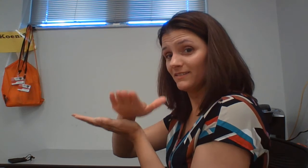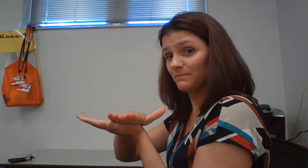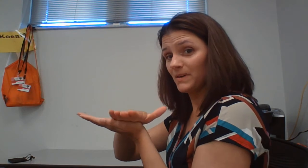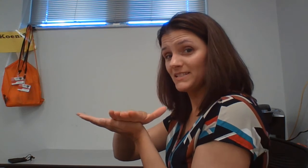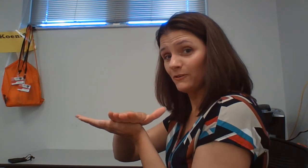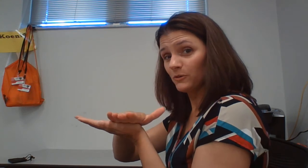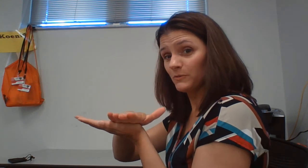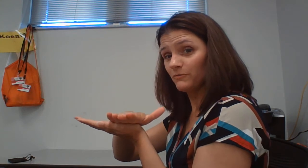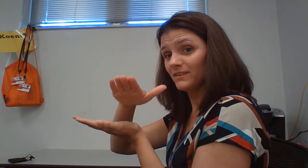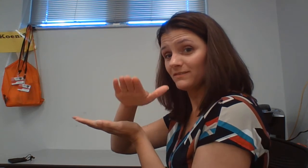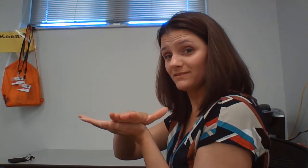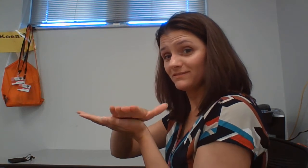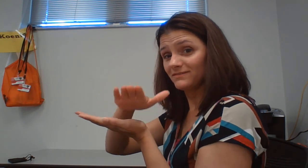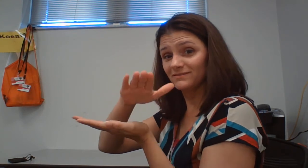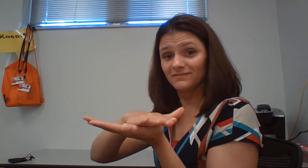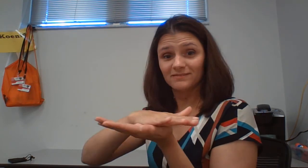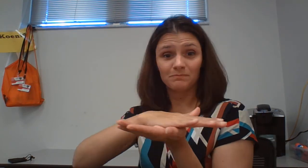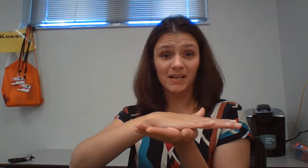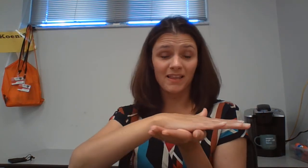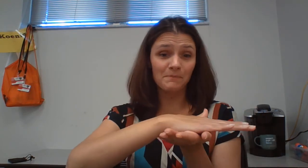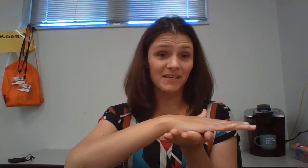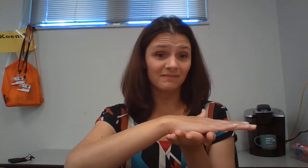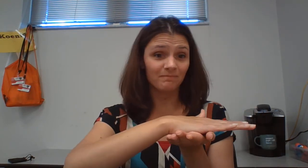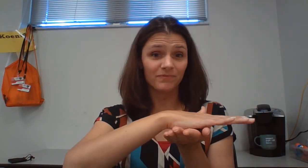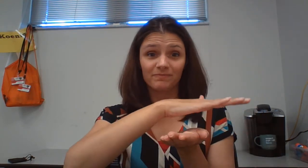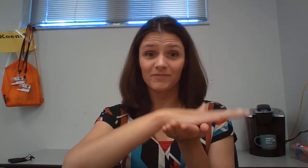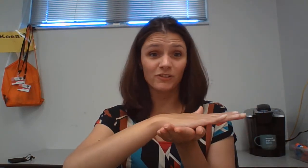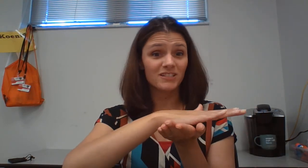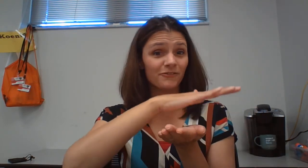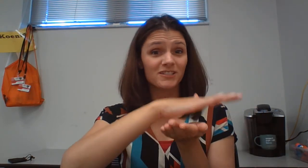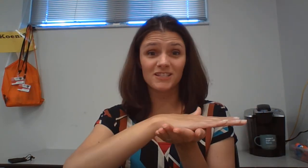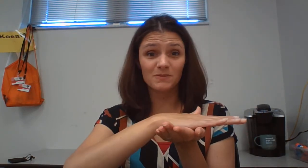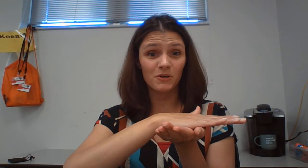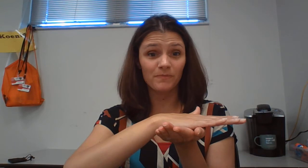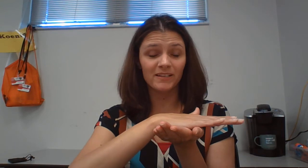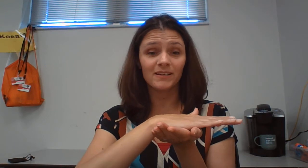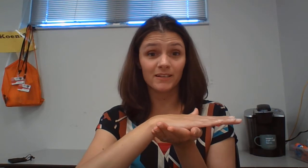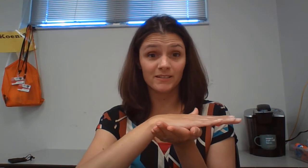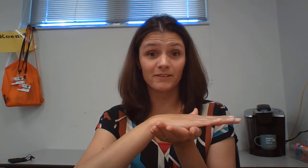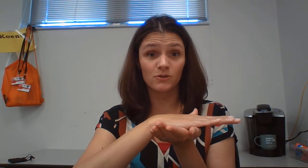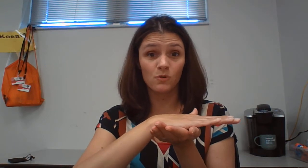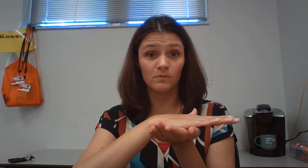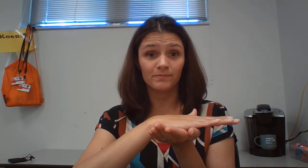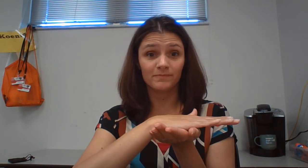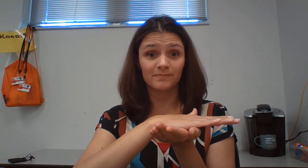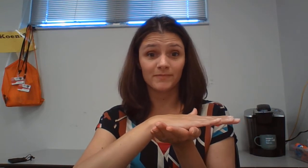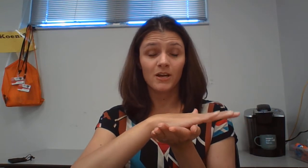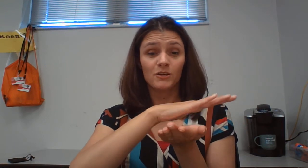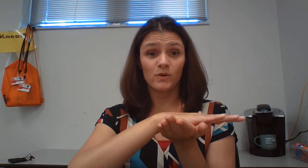my downward movement, my clapping, the only difference is this movement, it's now school. So I have